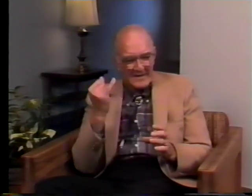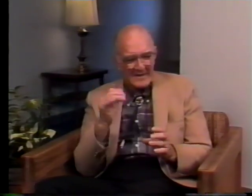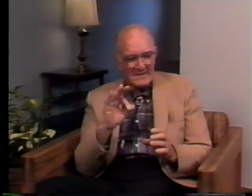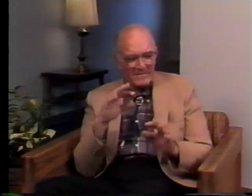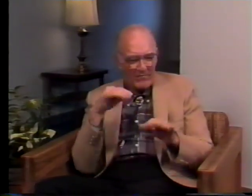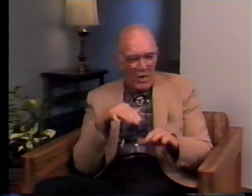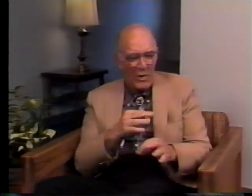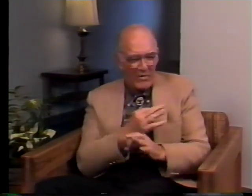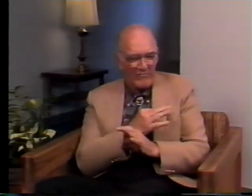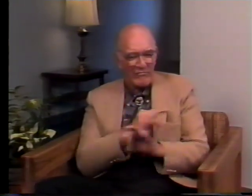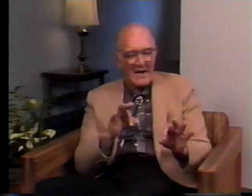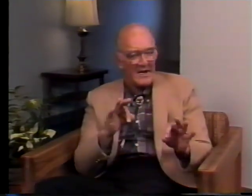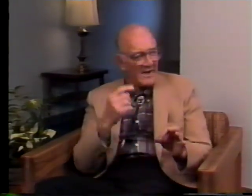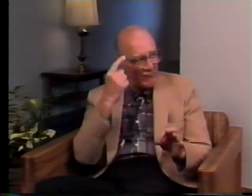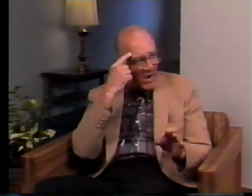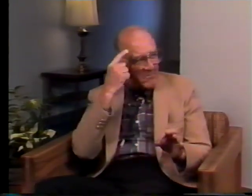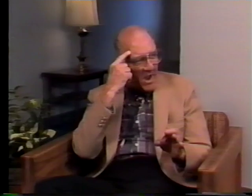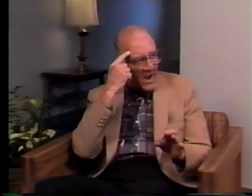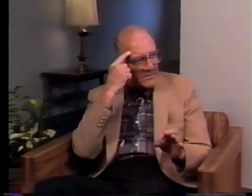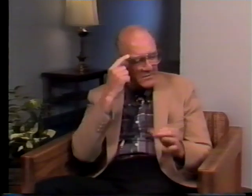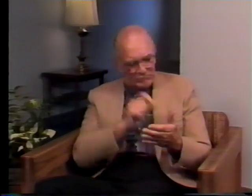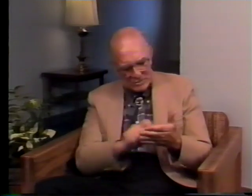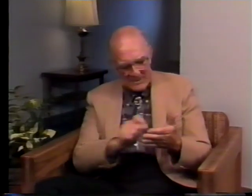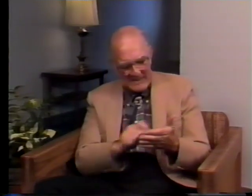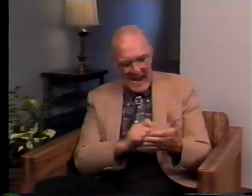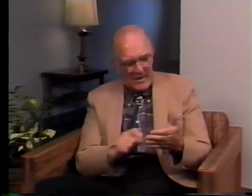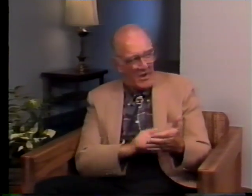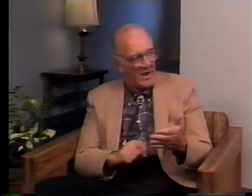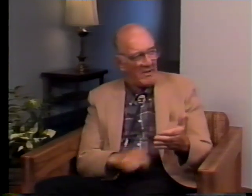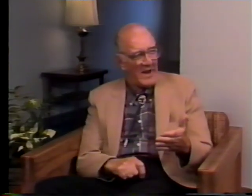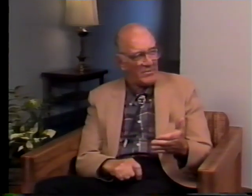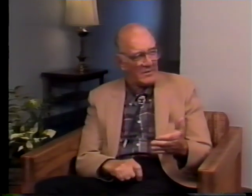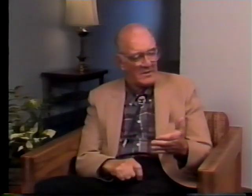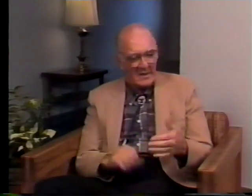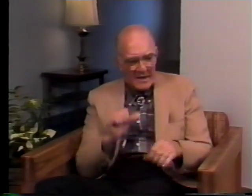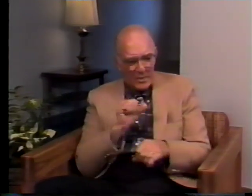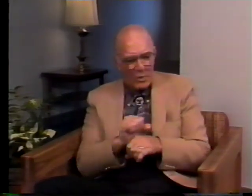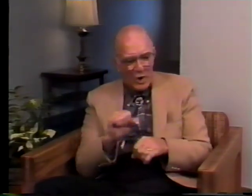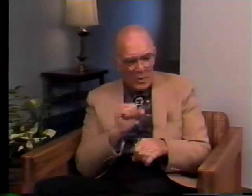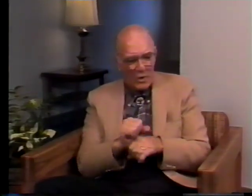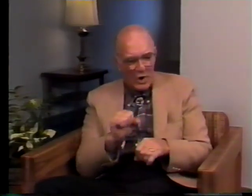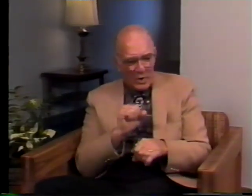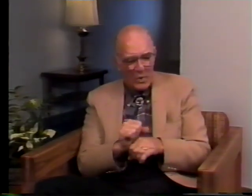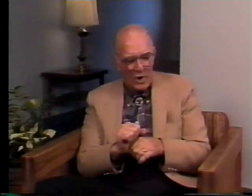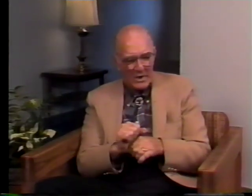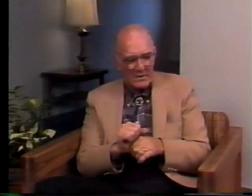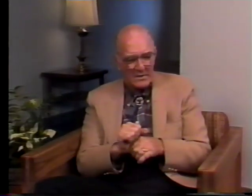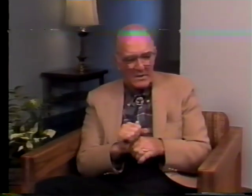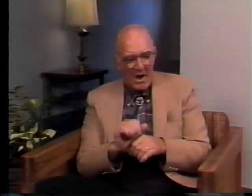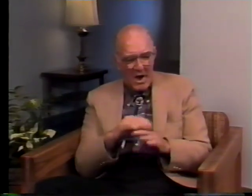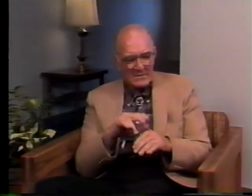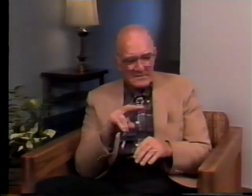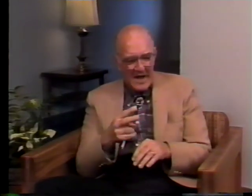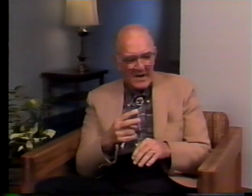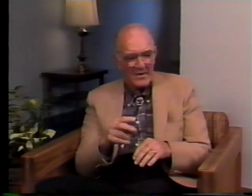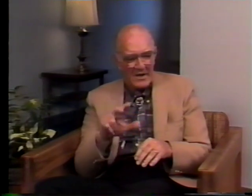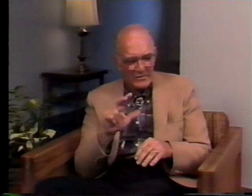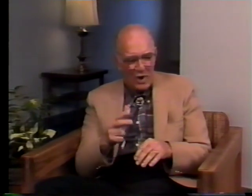ideas flow freely from mind. Put them down on paper and work on second and third